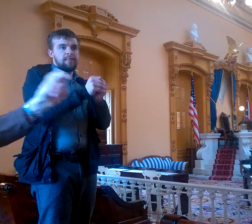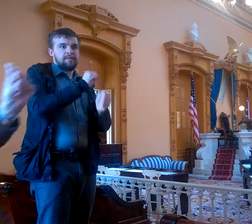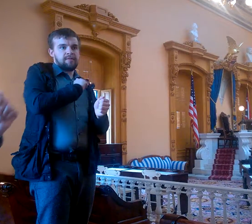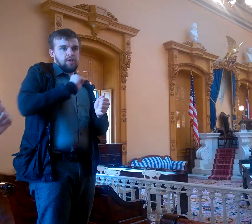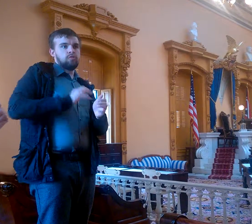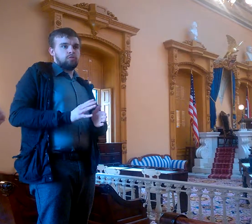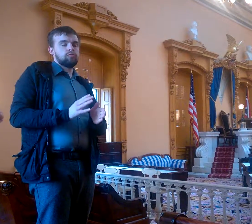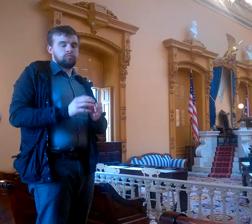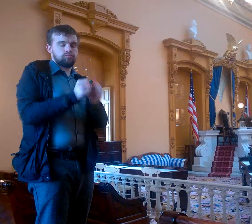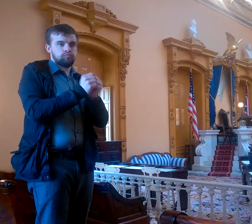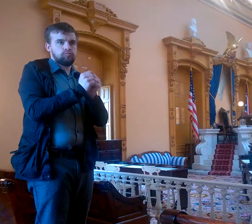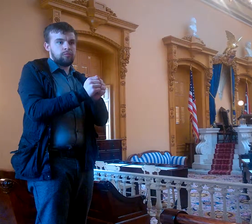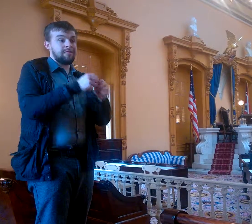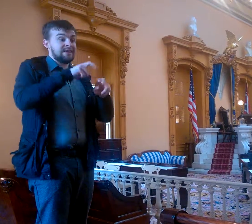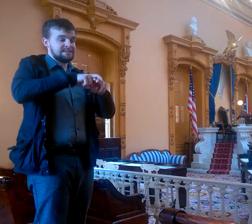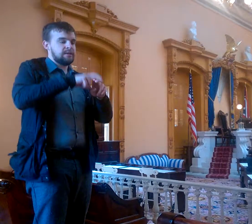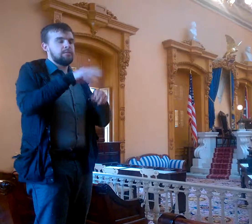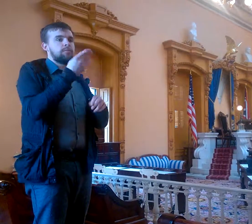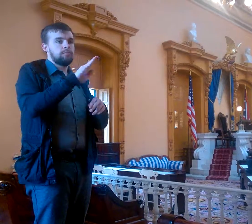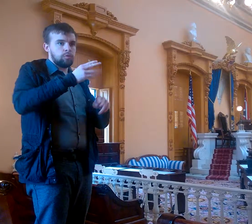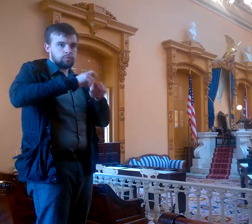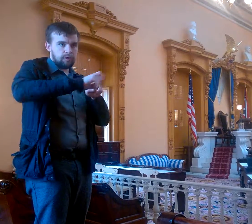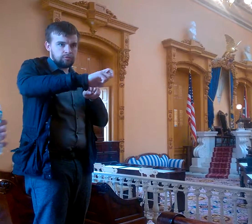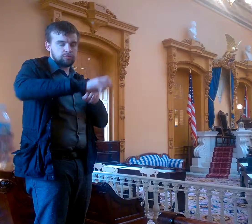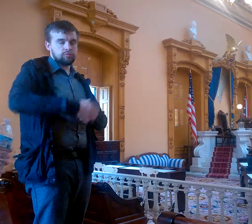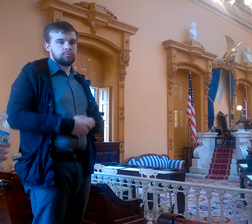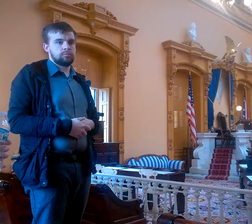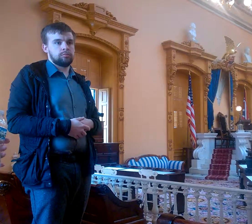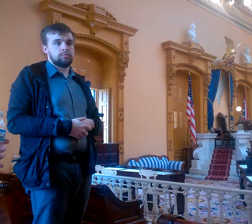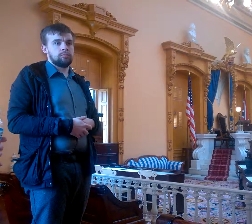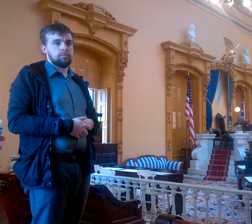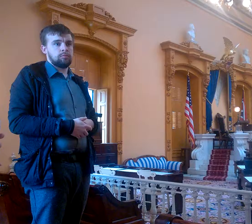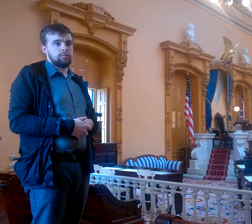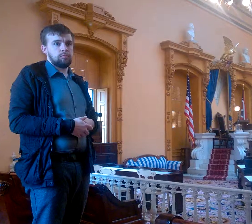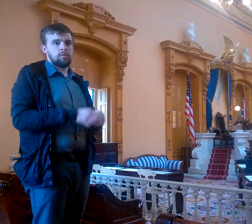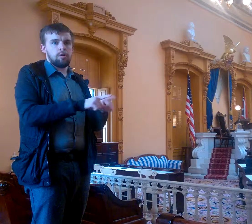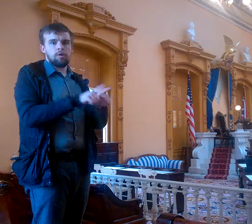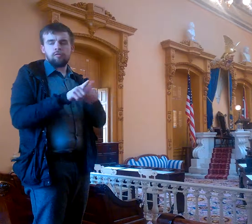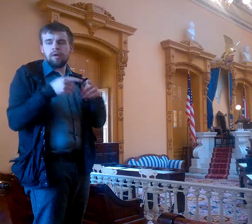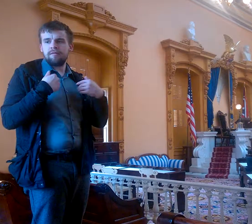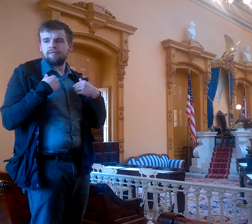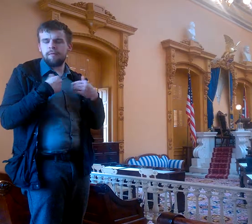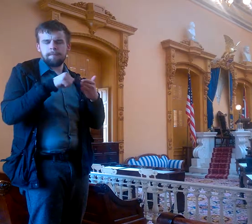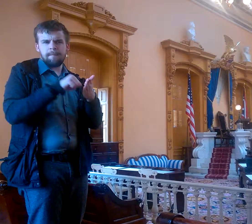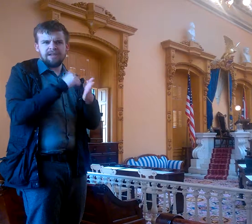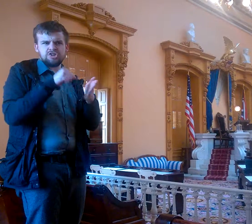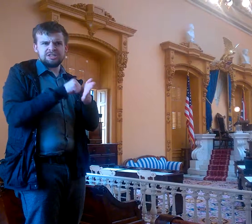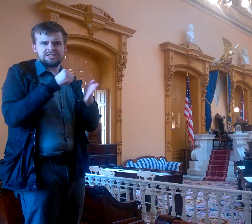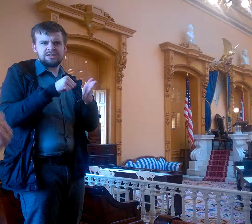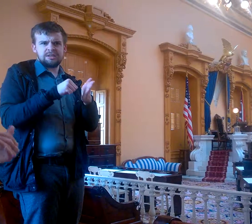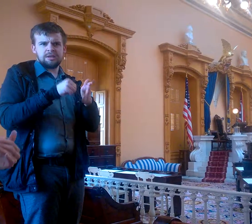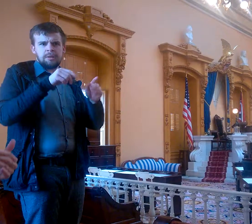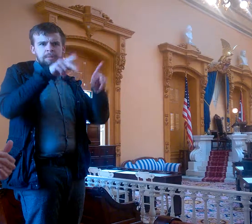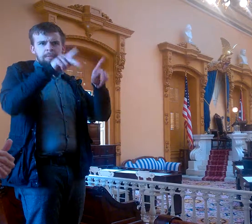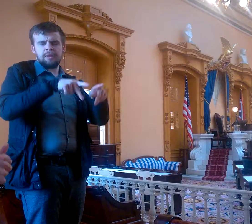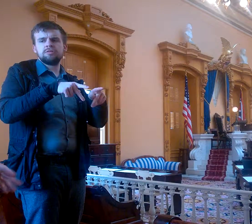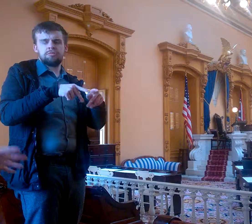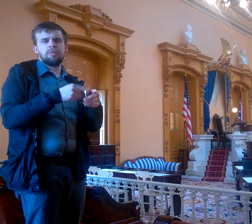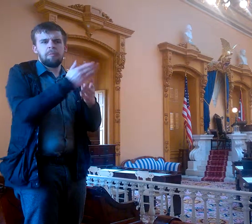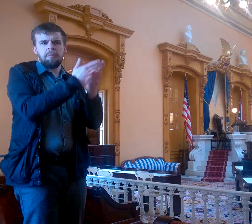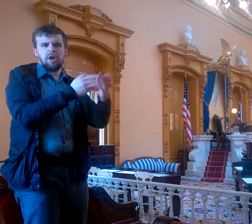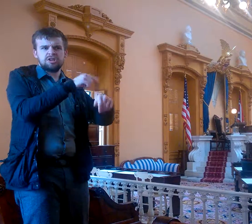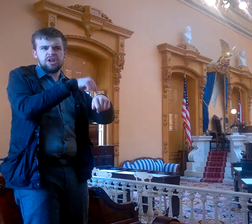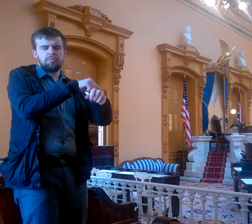on the blue couches. We also have pages here. They're part-time